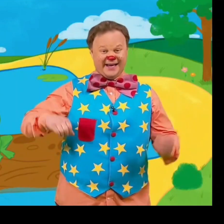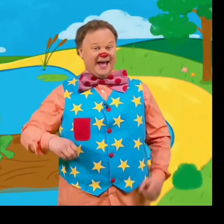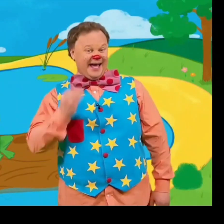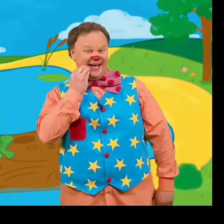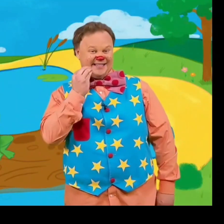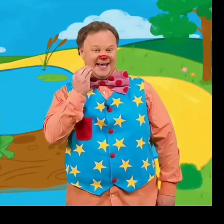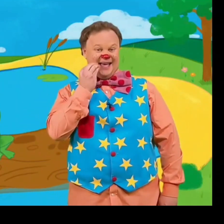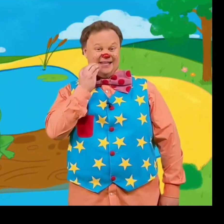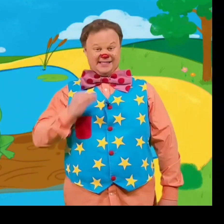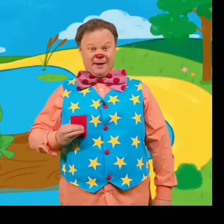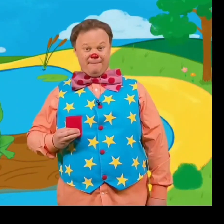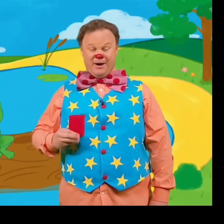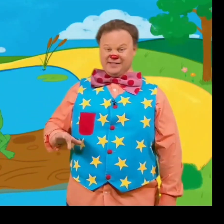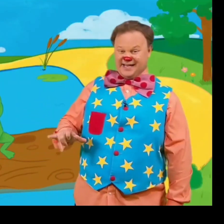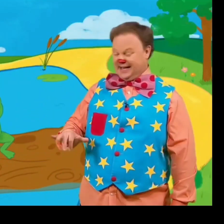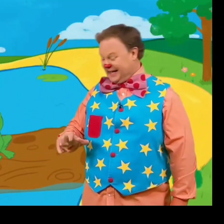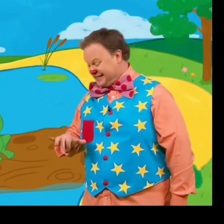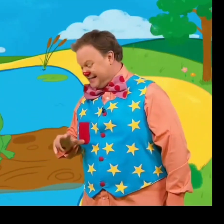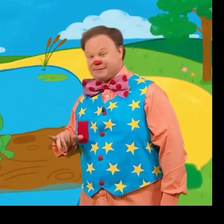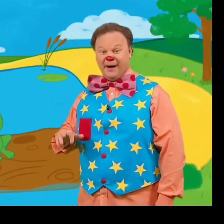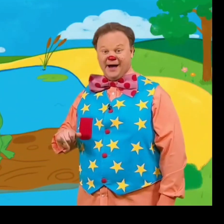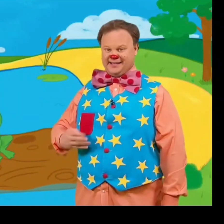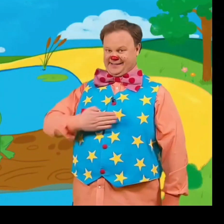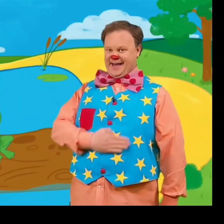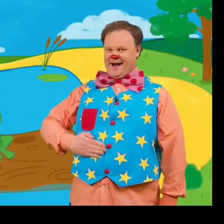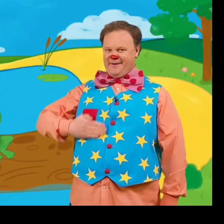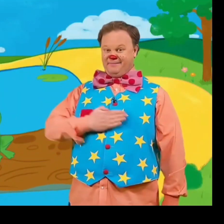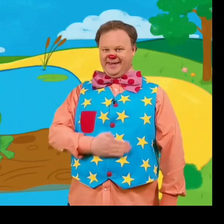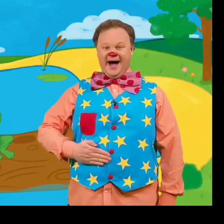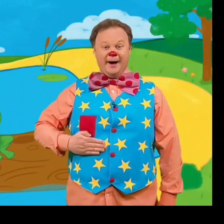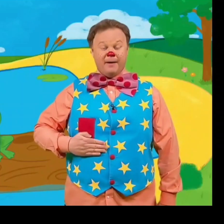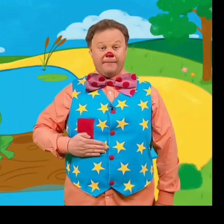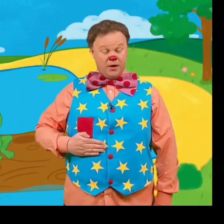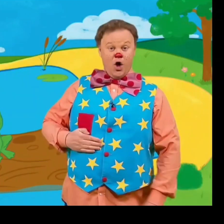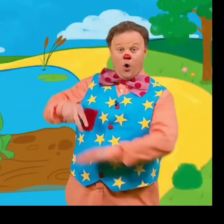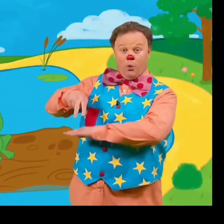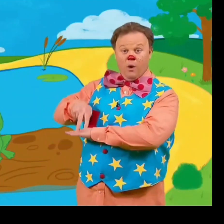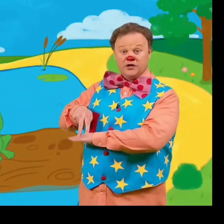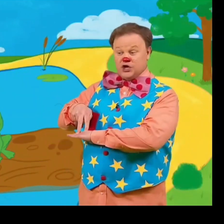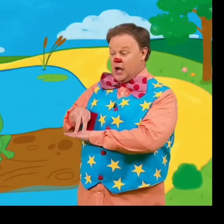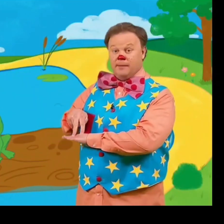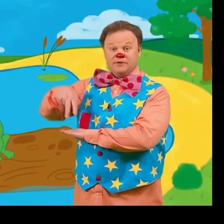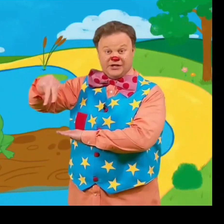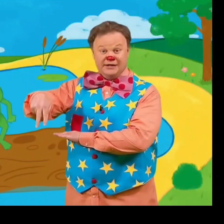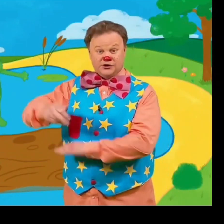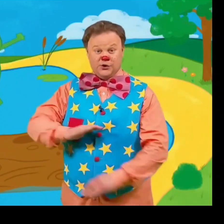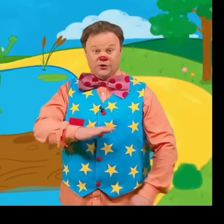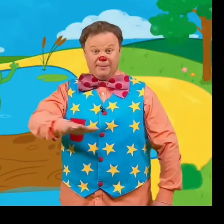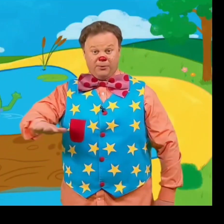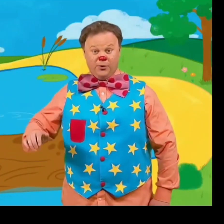log, eating some most delicious bugs. Yum, yum. One jumped into the